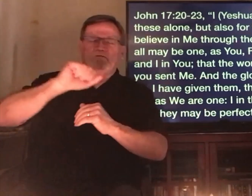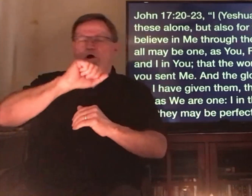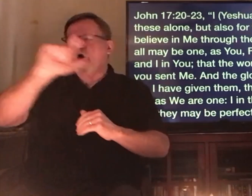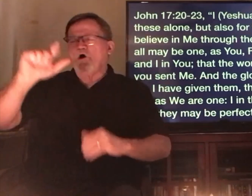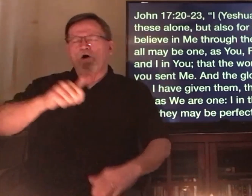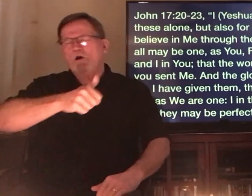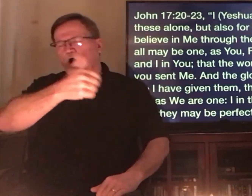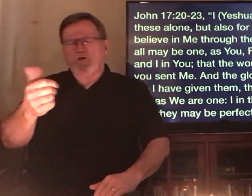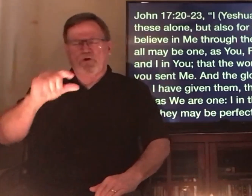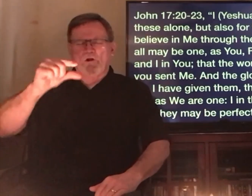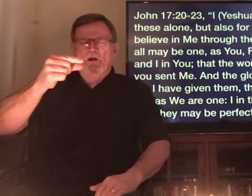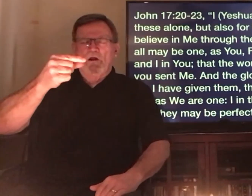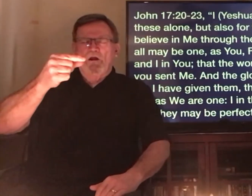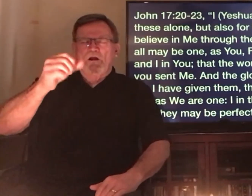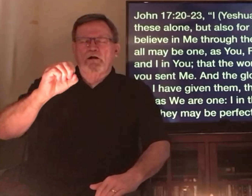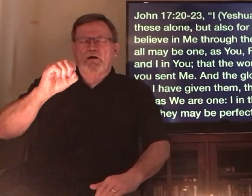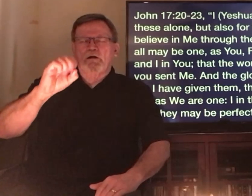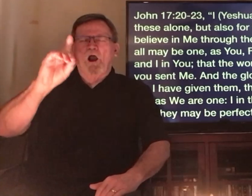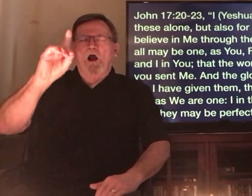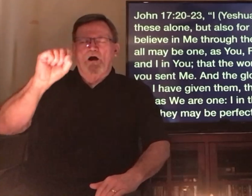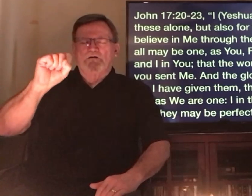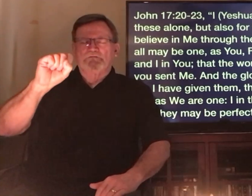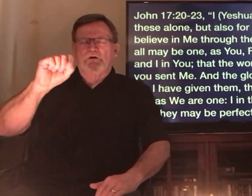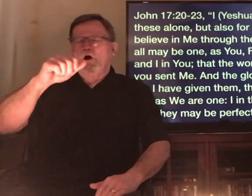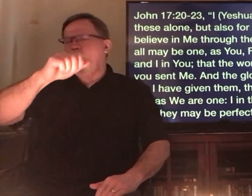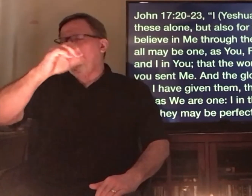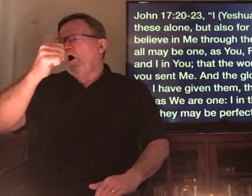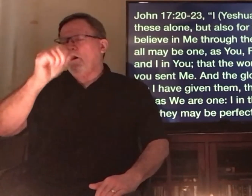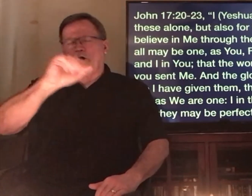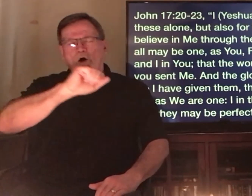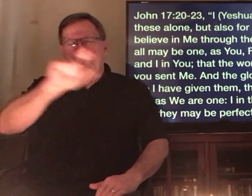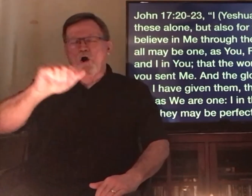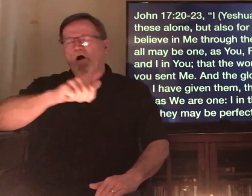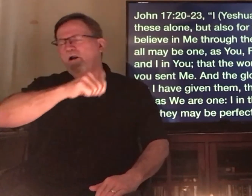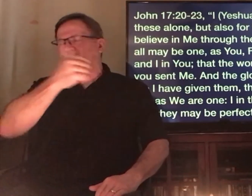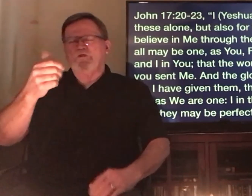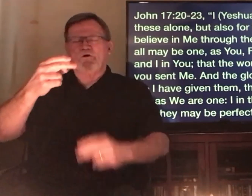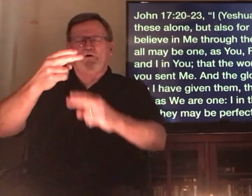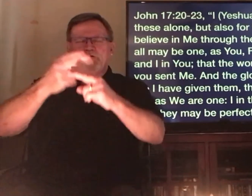weakness and everything, he took it with him. And he gave us what?